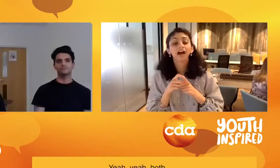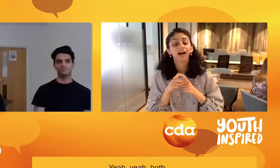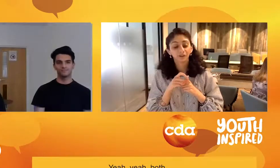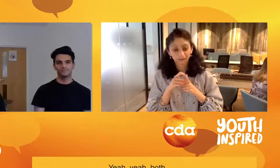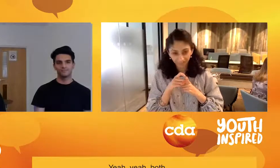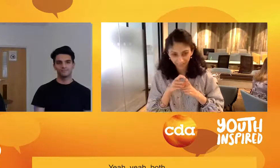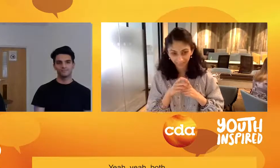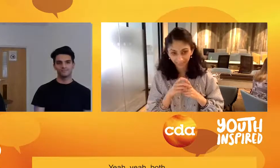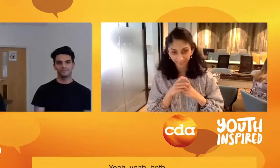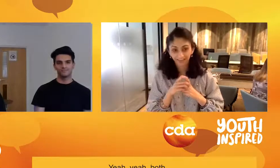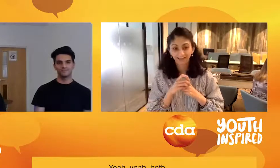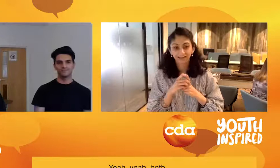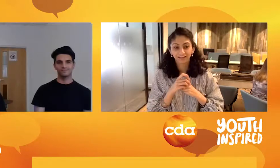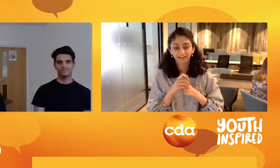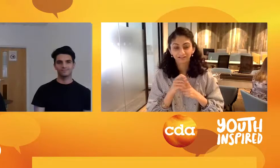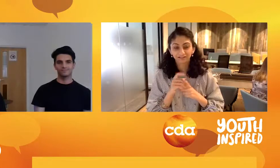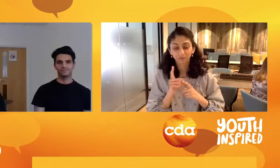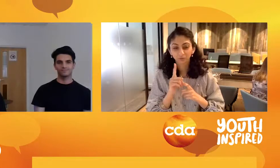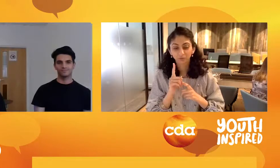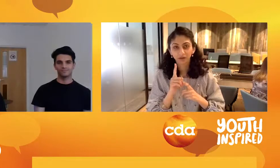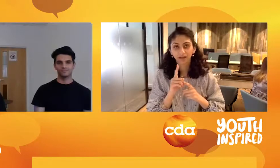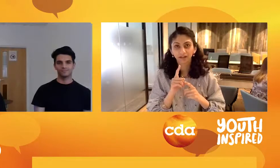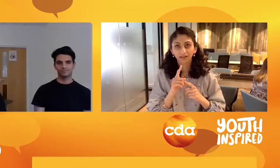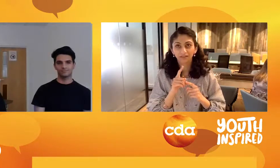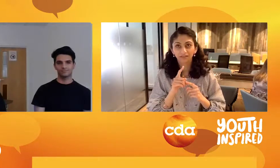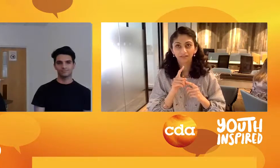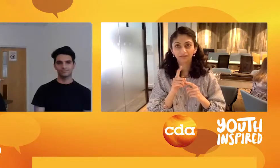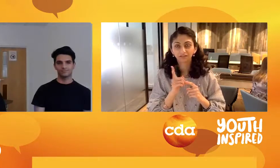Yeah, both.